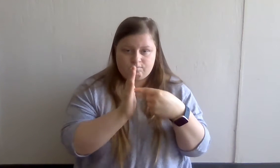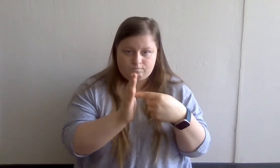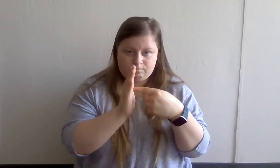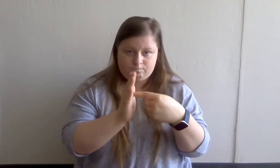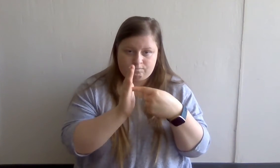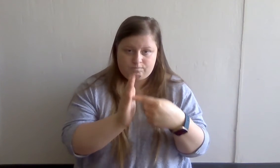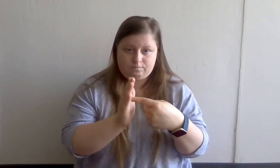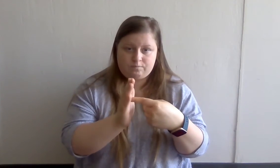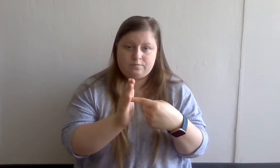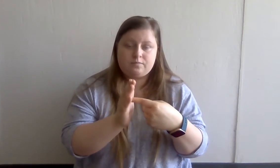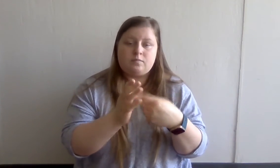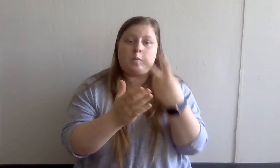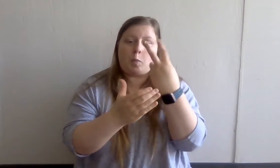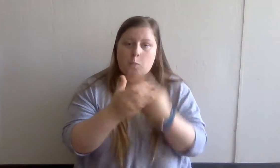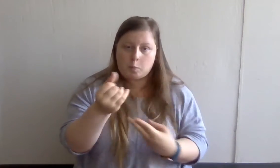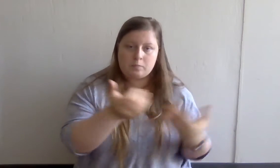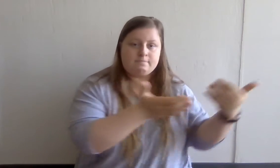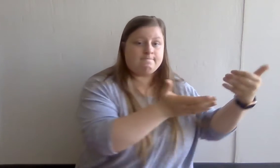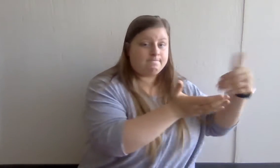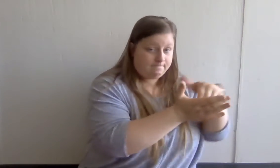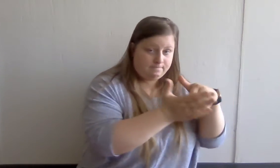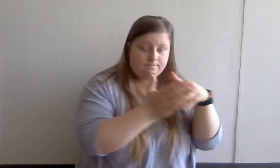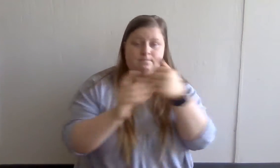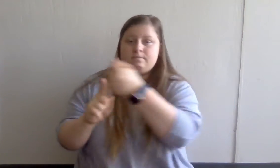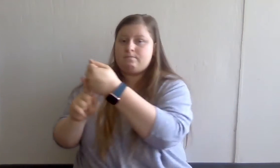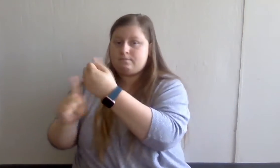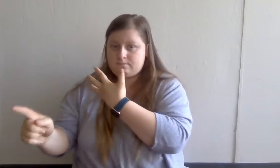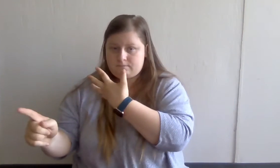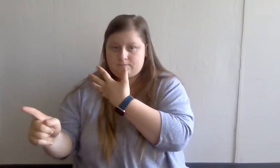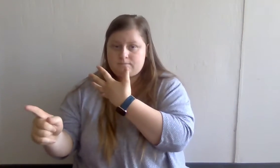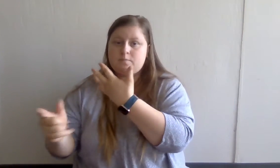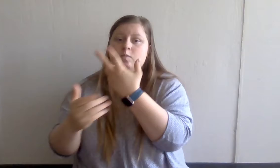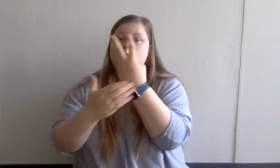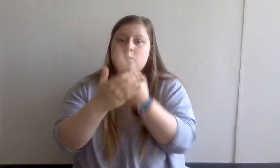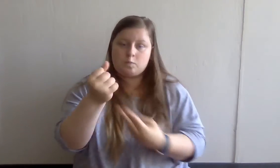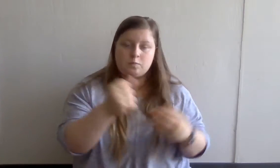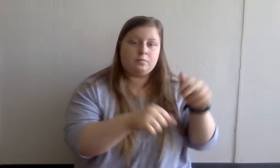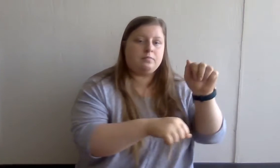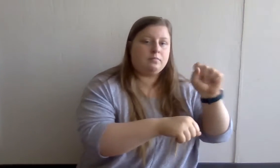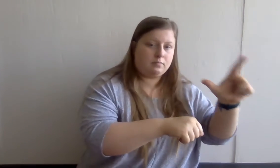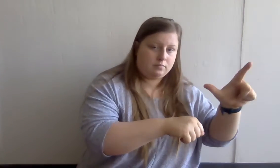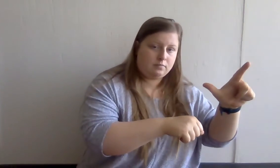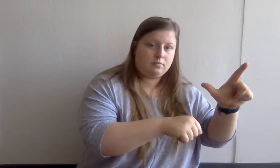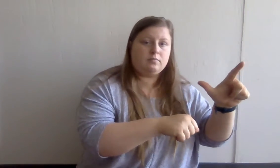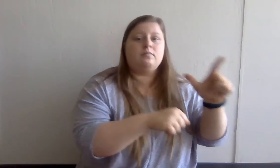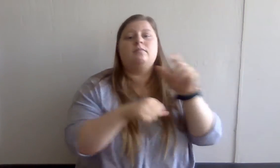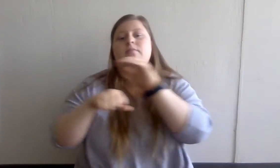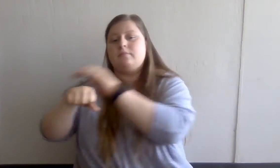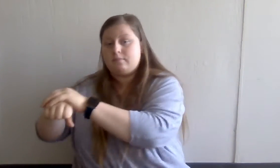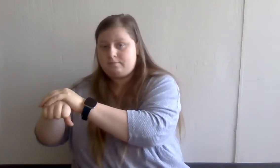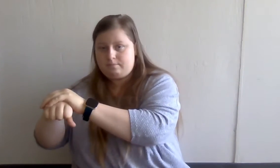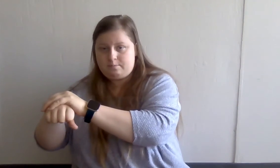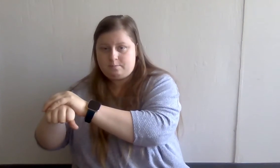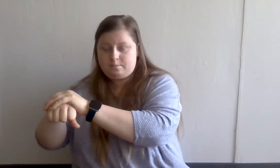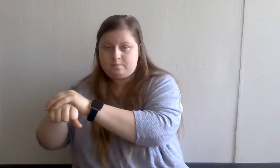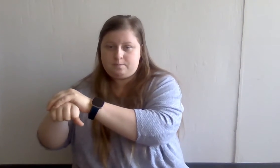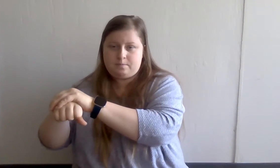Then we will watch video clips of recasts and expansions, again for both ASL and English.